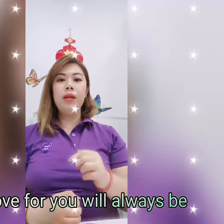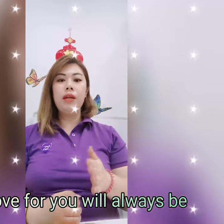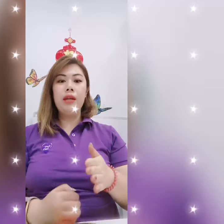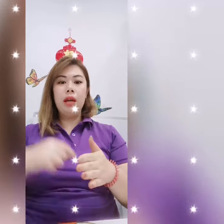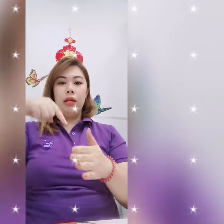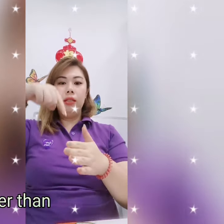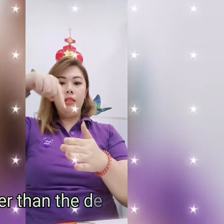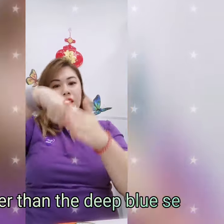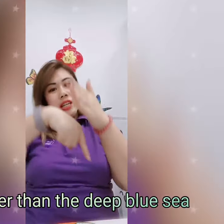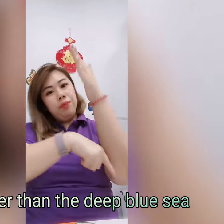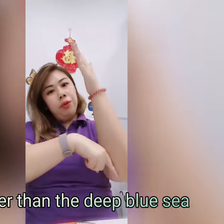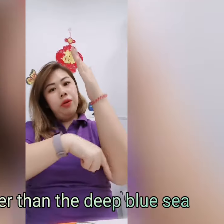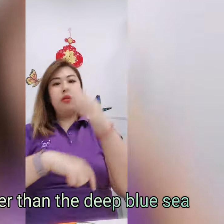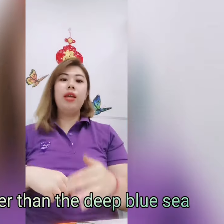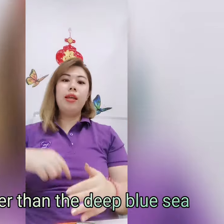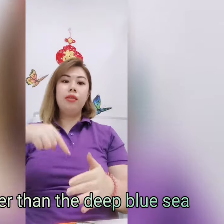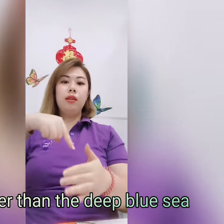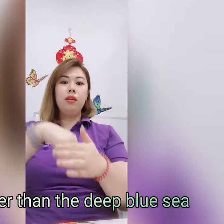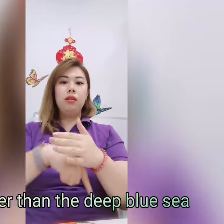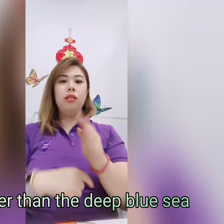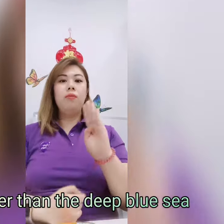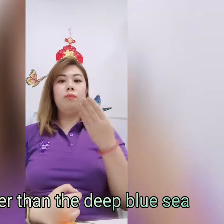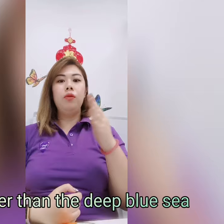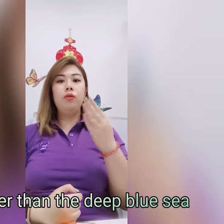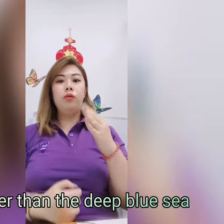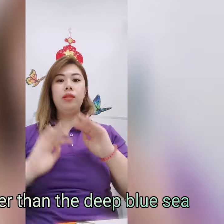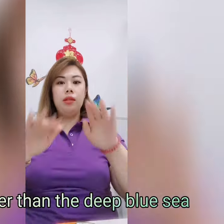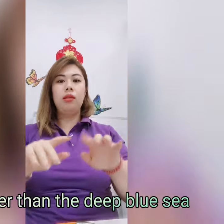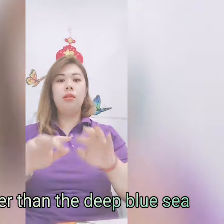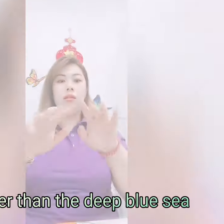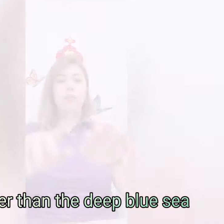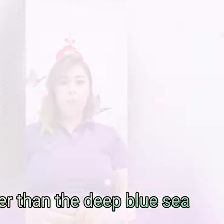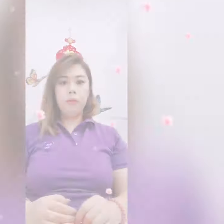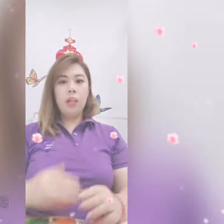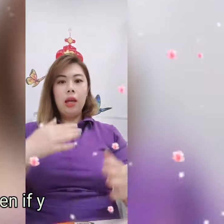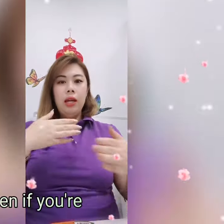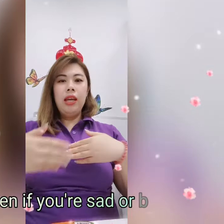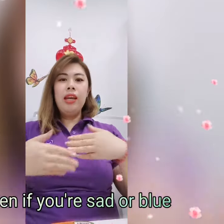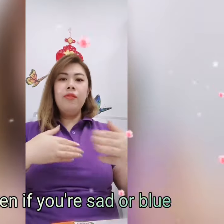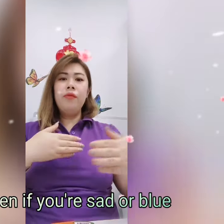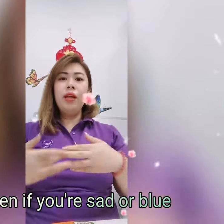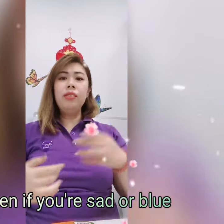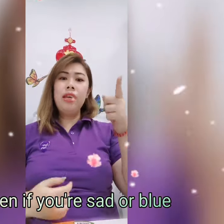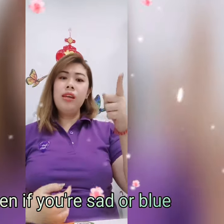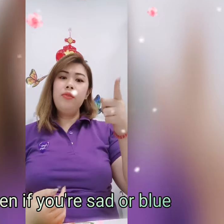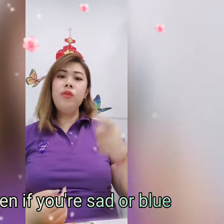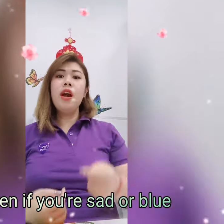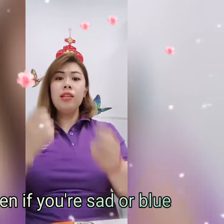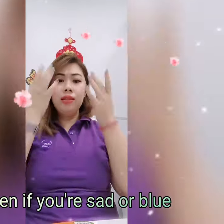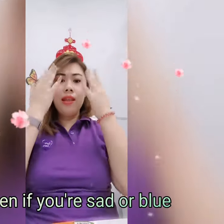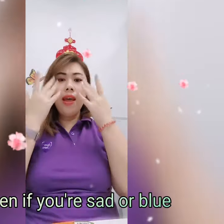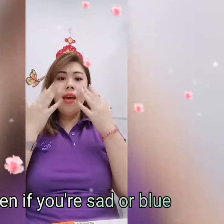deeper than the deep blue sea. Even if you're sad